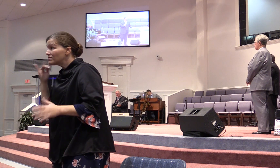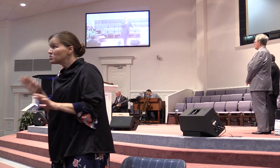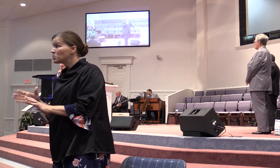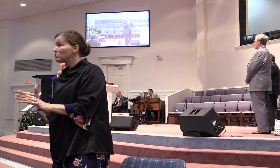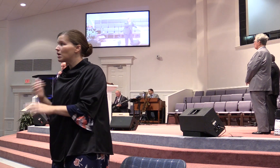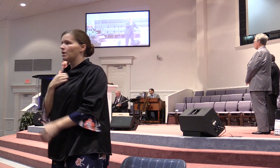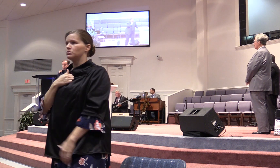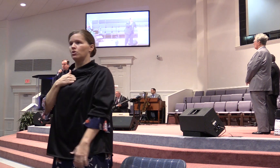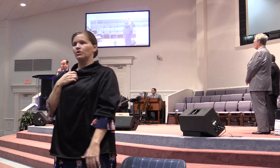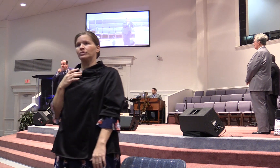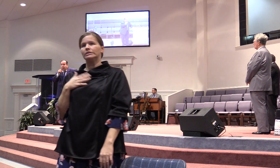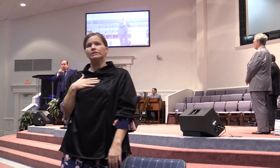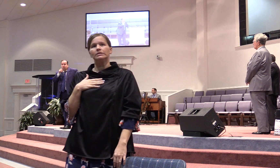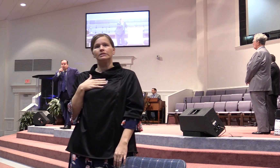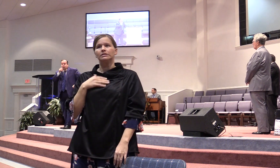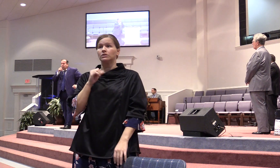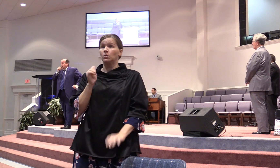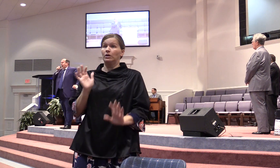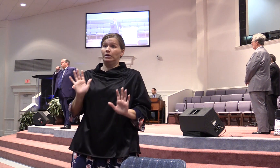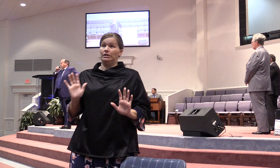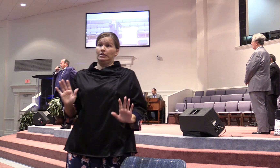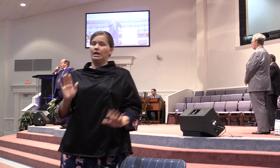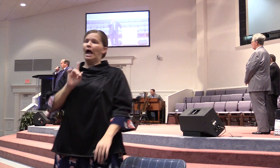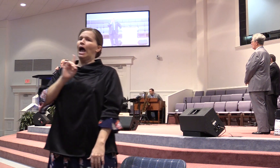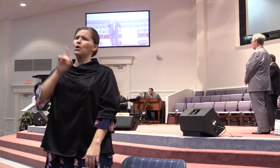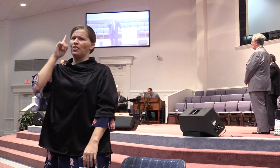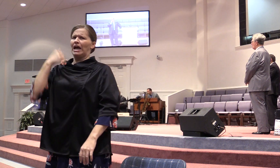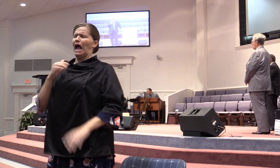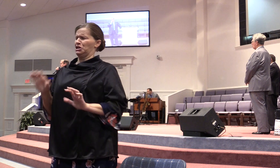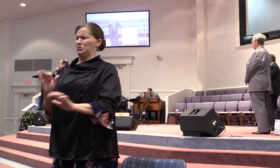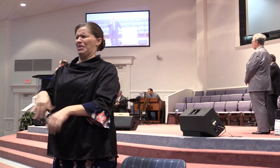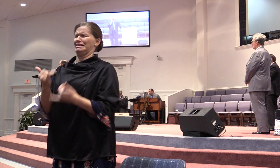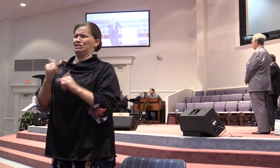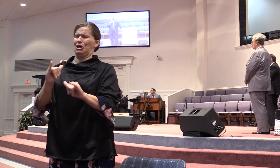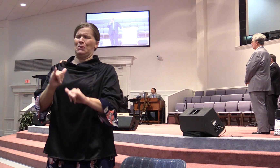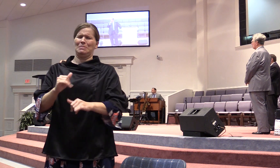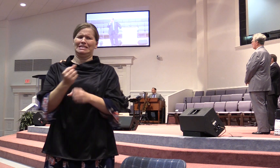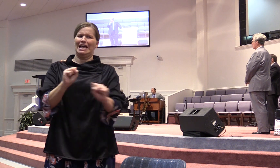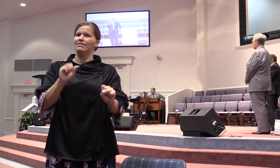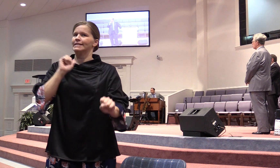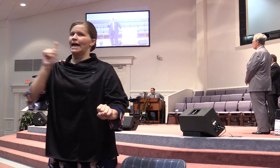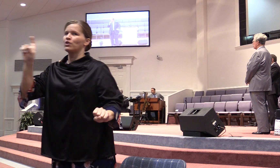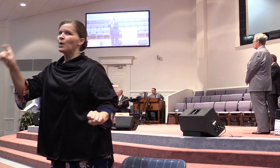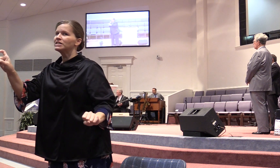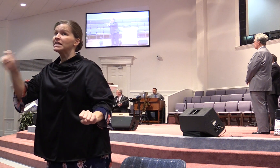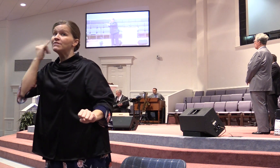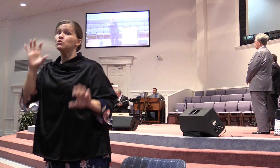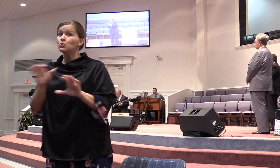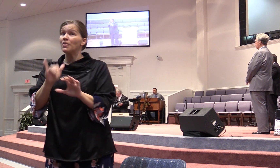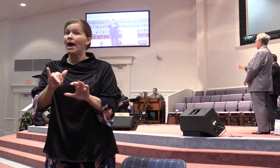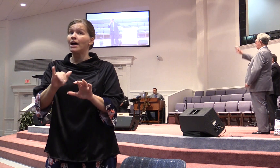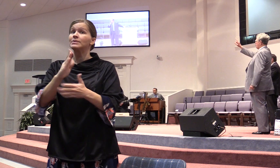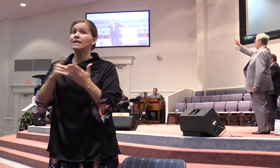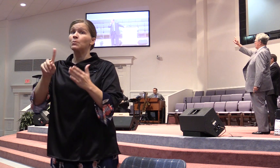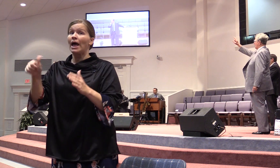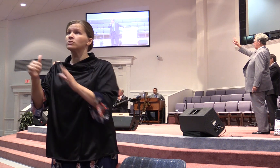I'm sorry. No, I'm not. I really think I can do that and still be saved. Not the question. If you do that, will somebody else